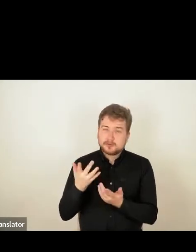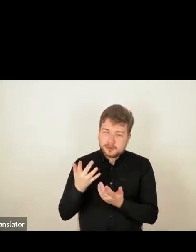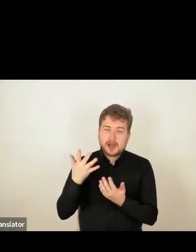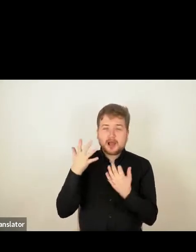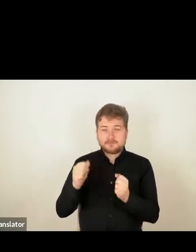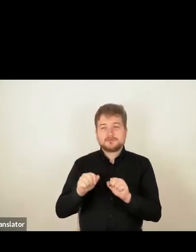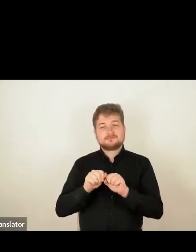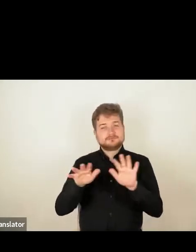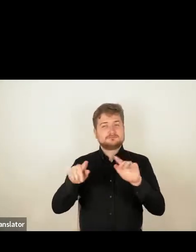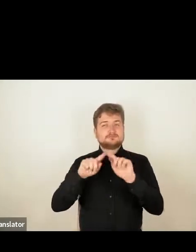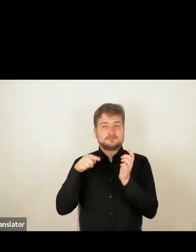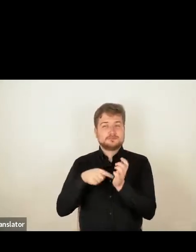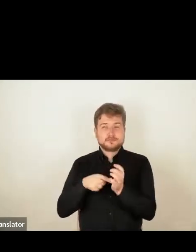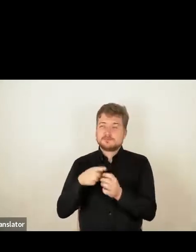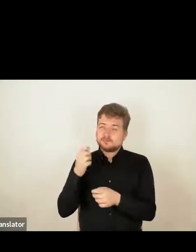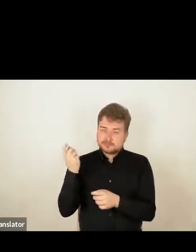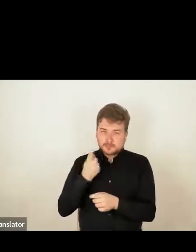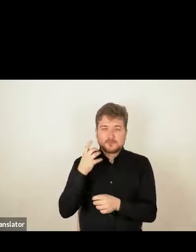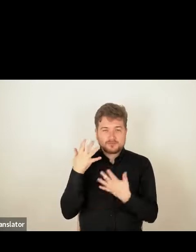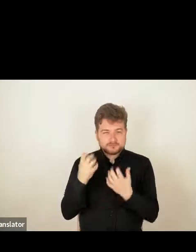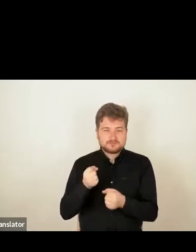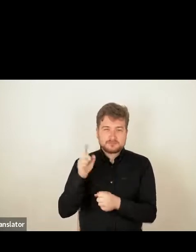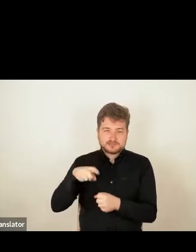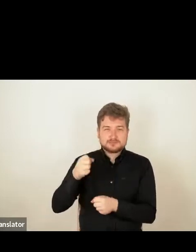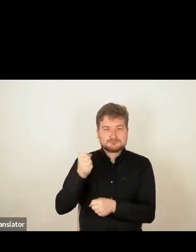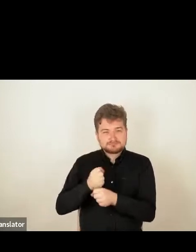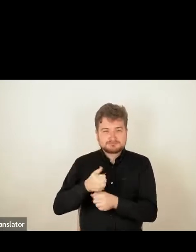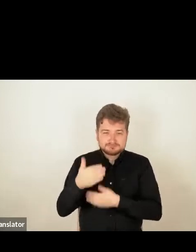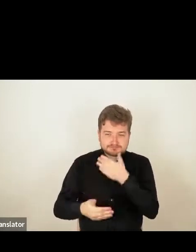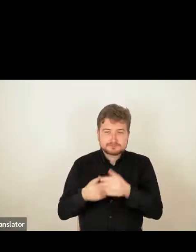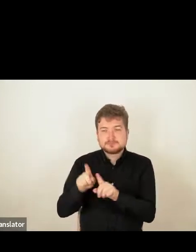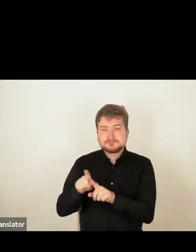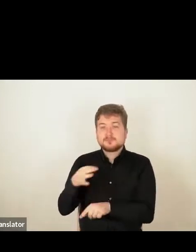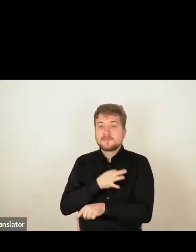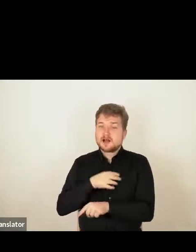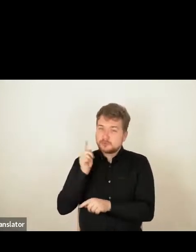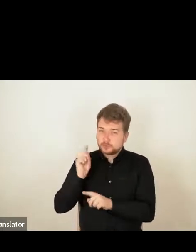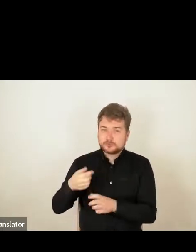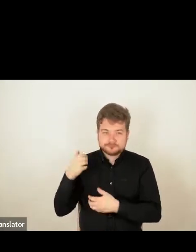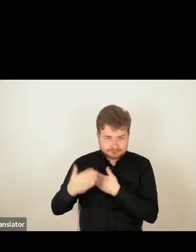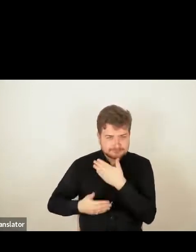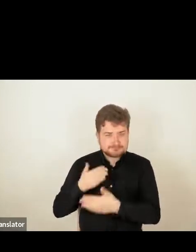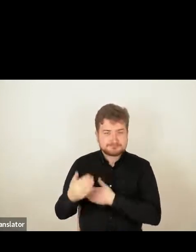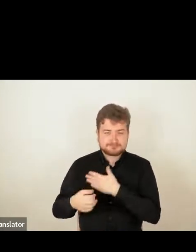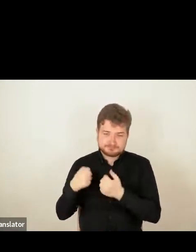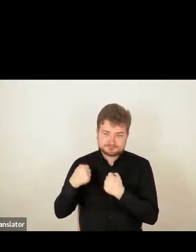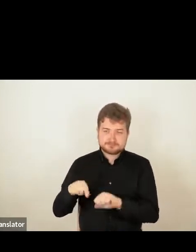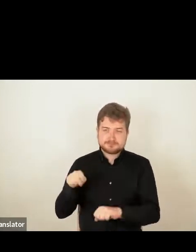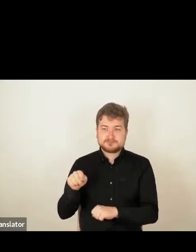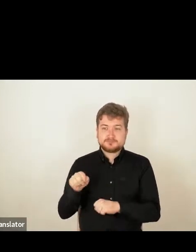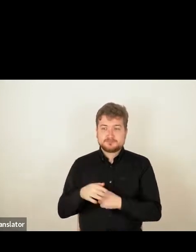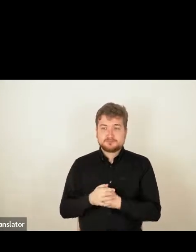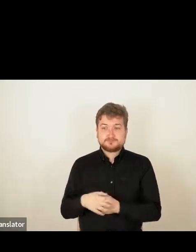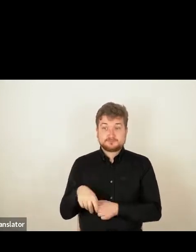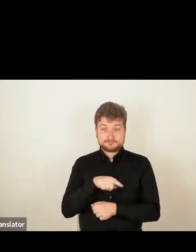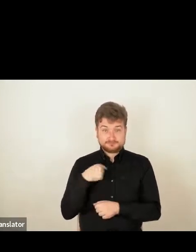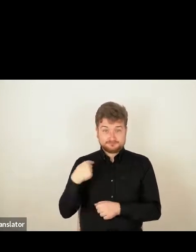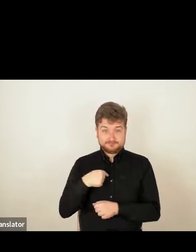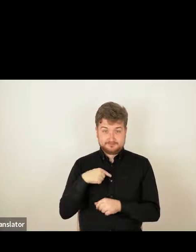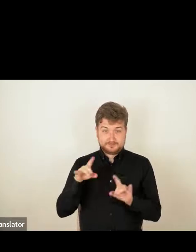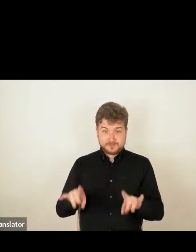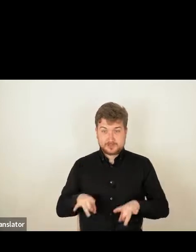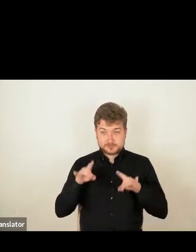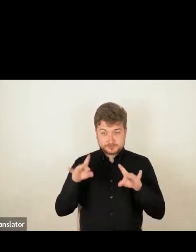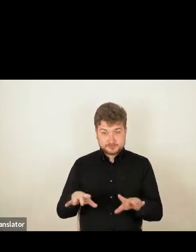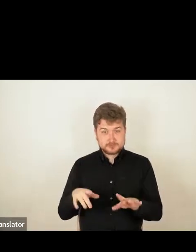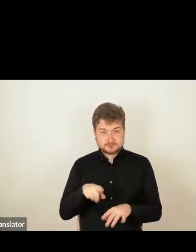parties in, I think what we've discovered in the Australian context is that when there is a win